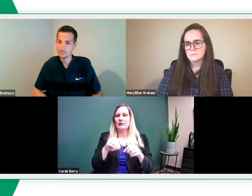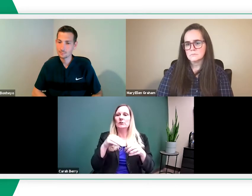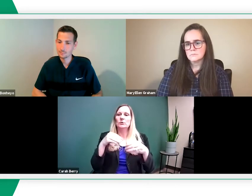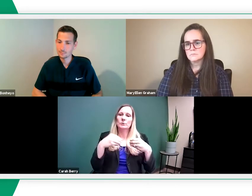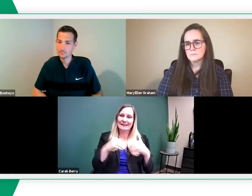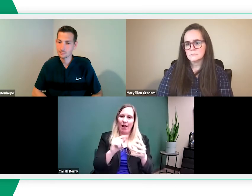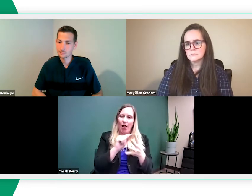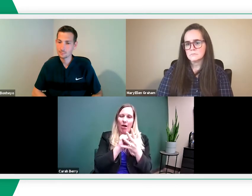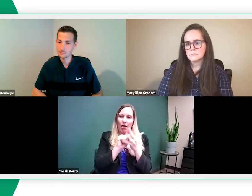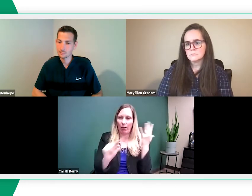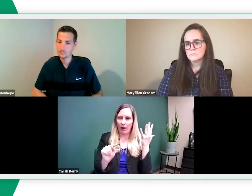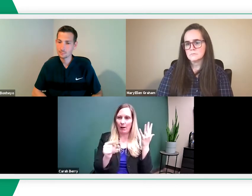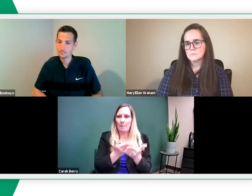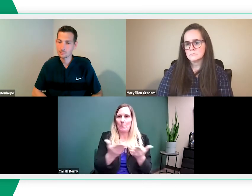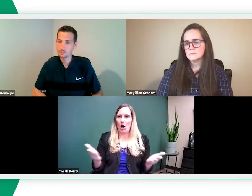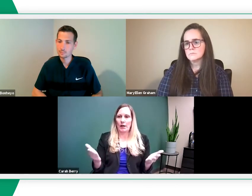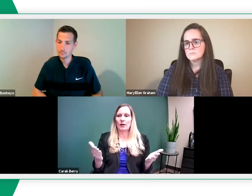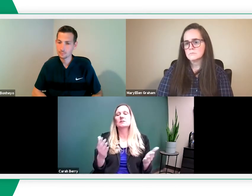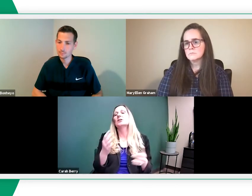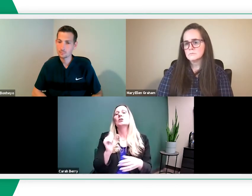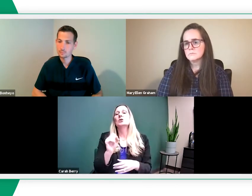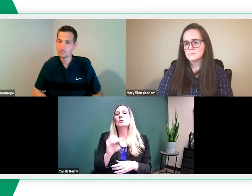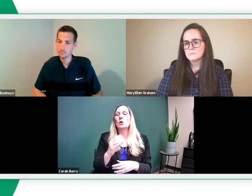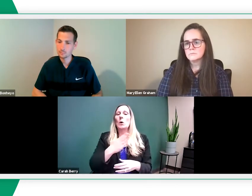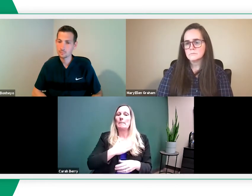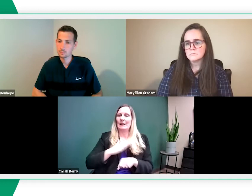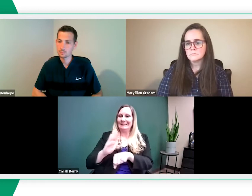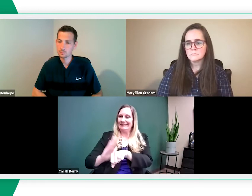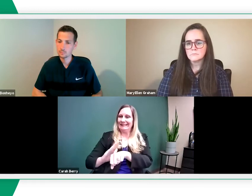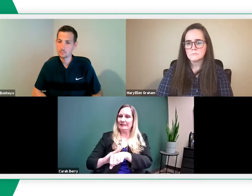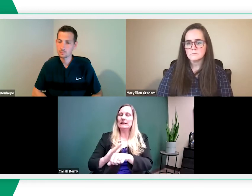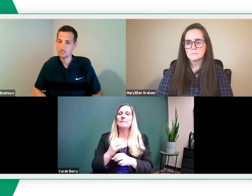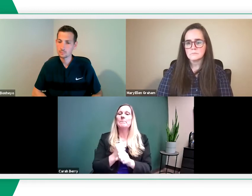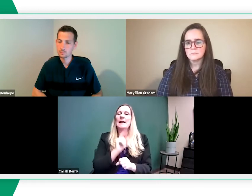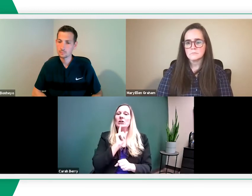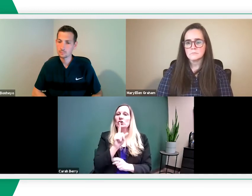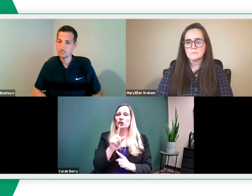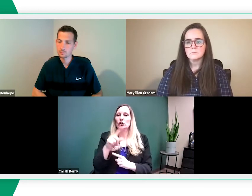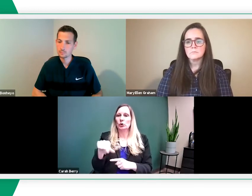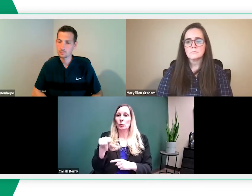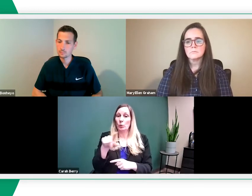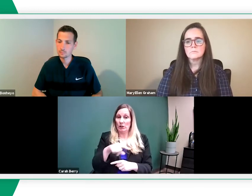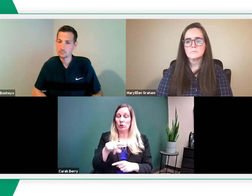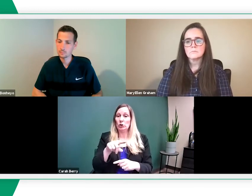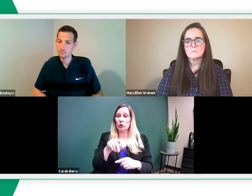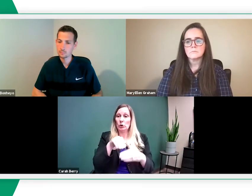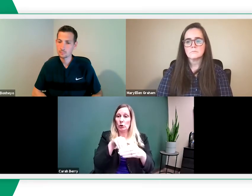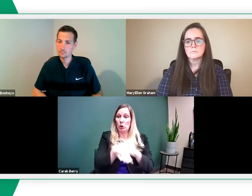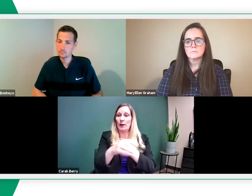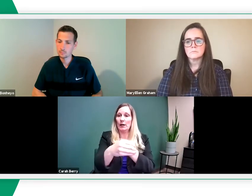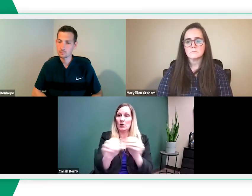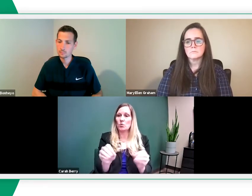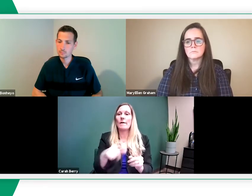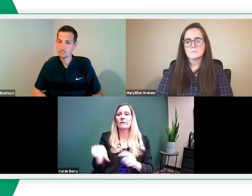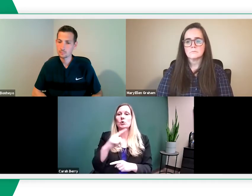But with that, then you have the ability to sell different types of products. So my caution to you all is